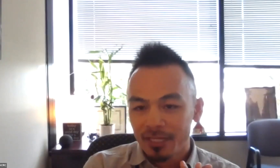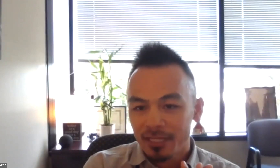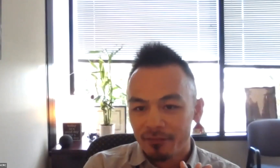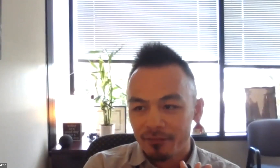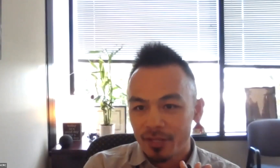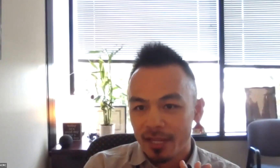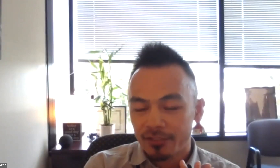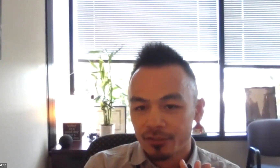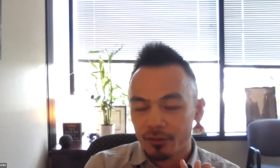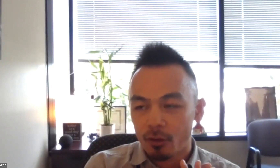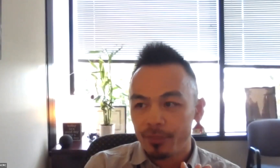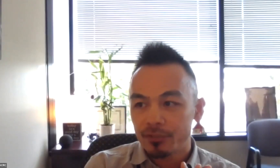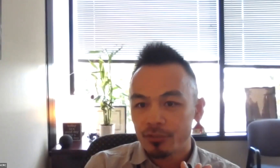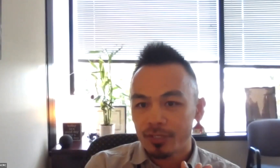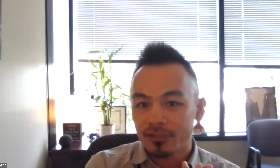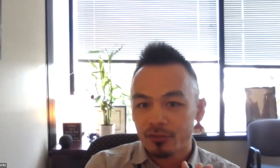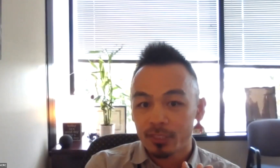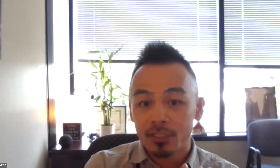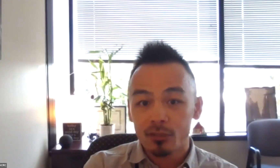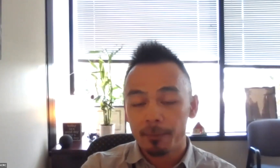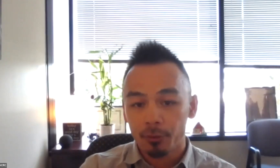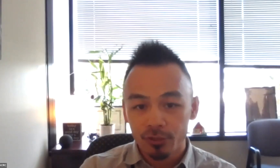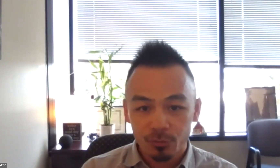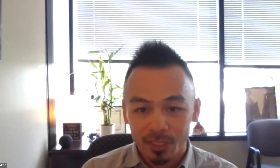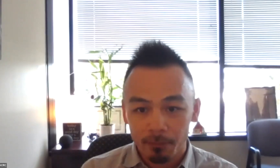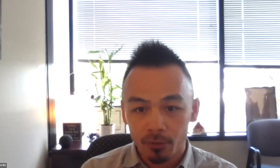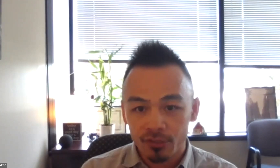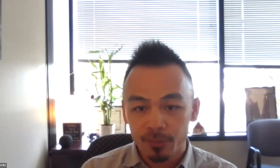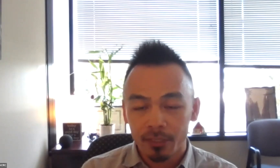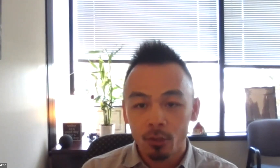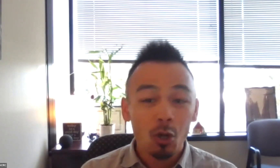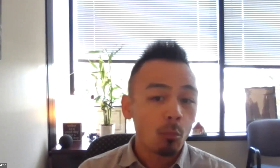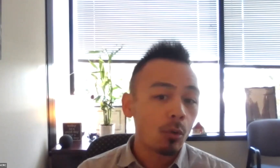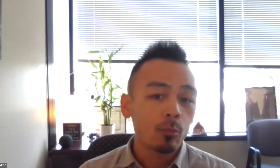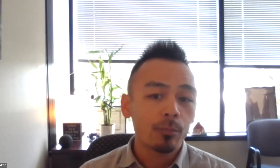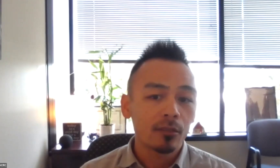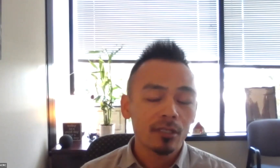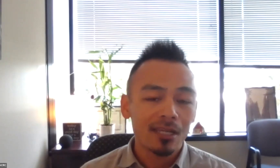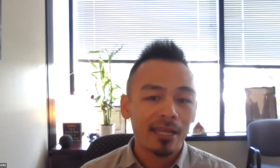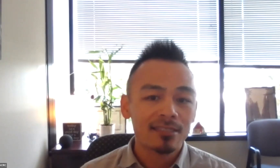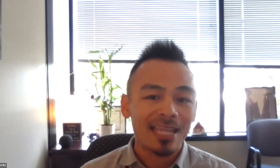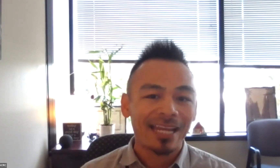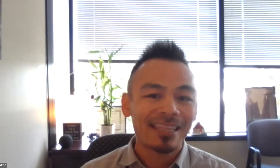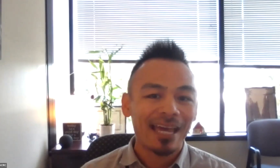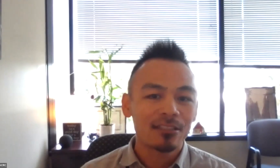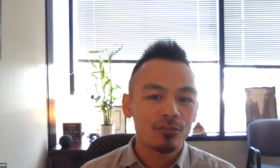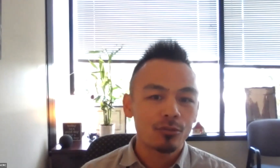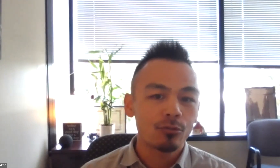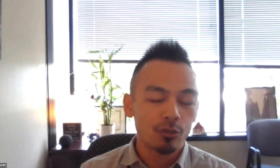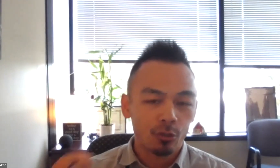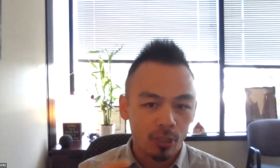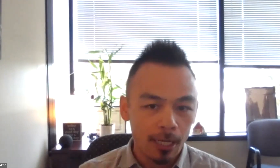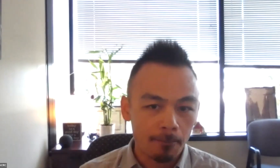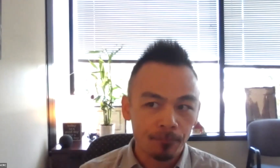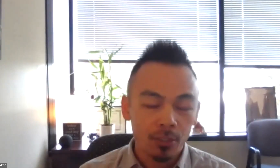vendors. If you guys are open to essentially do a purchase reimbursement, what we will be looking at is adding that